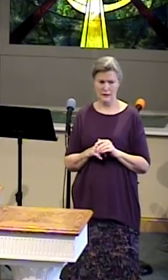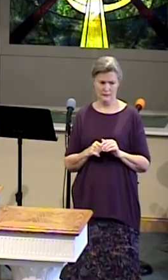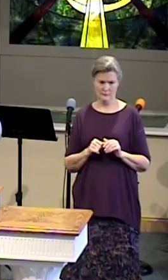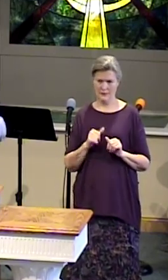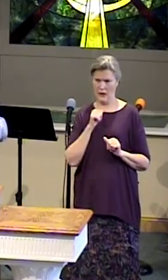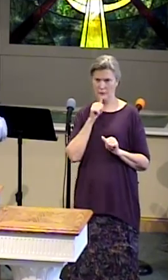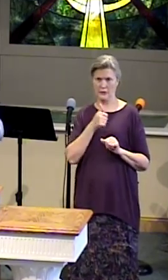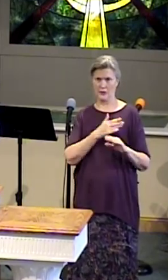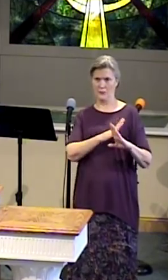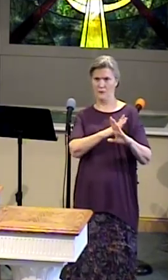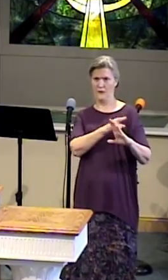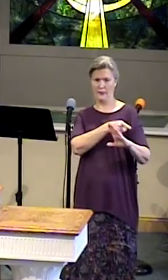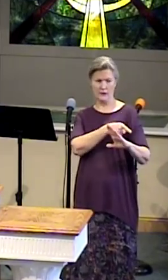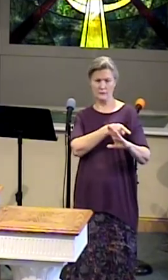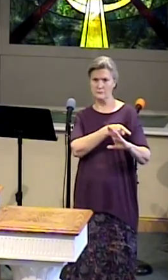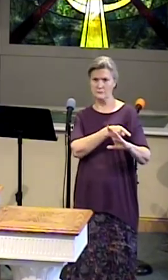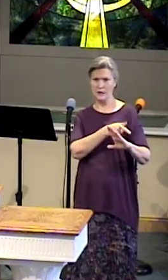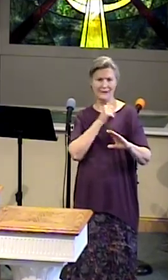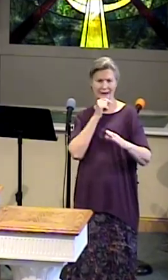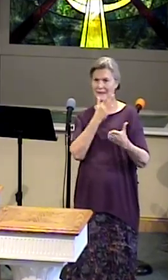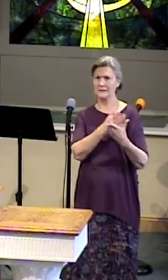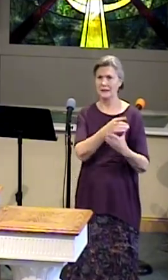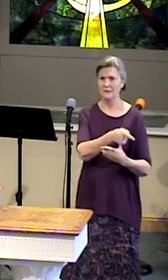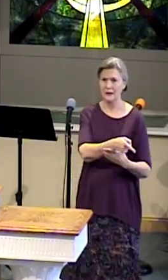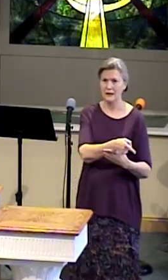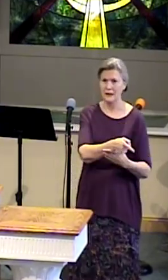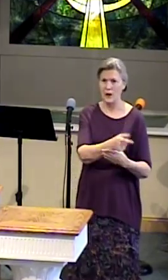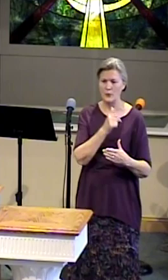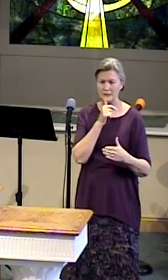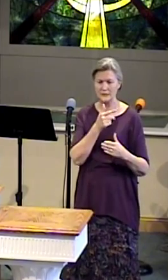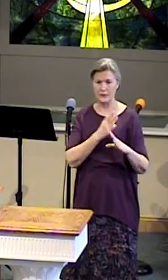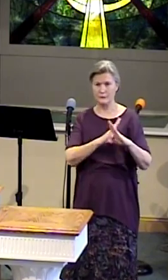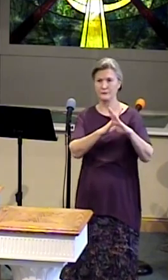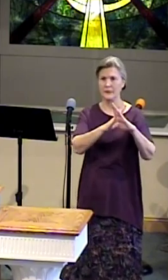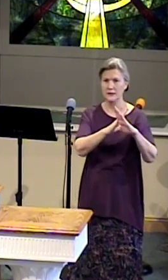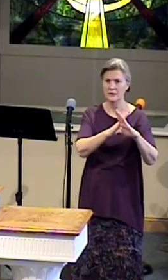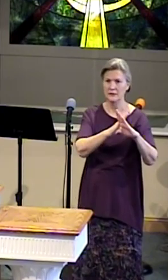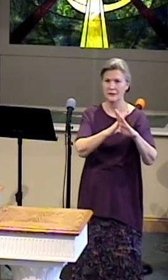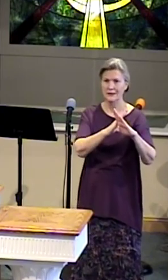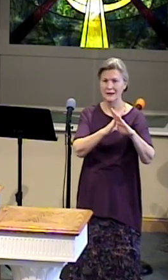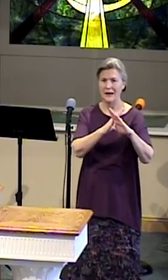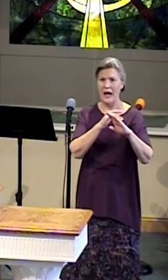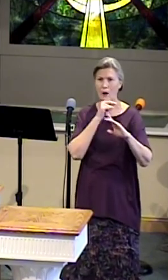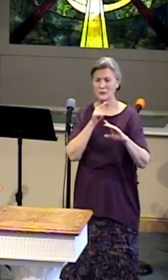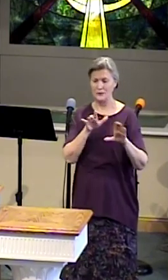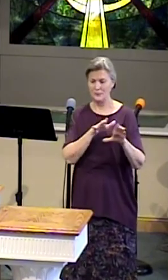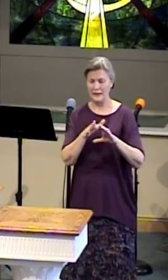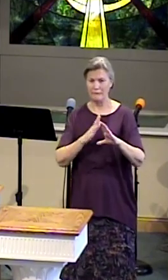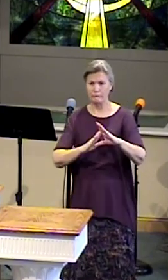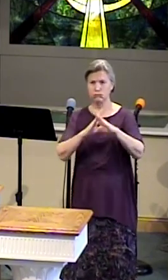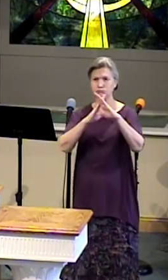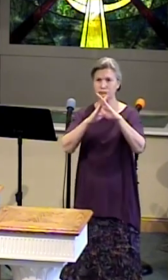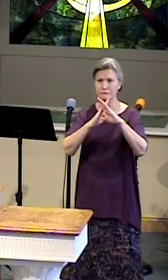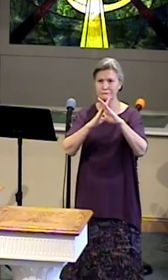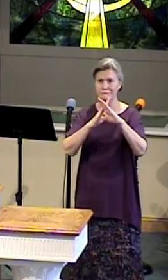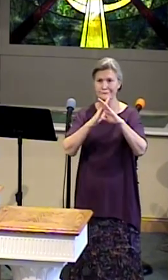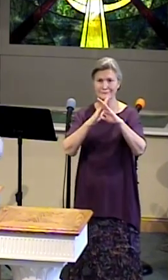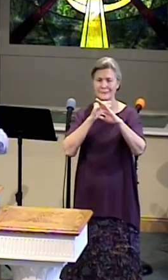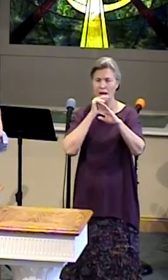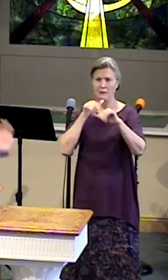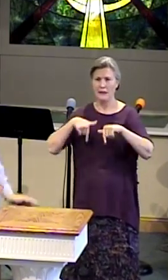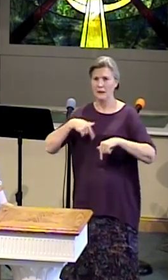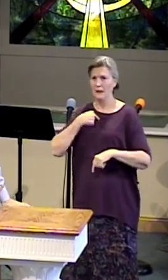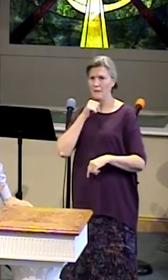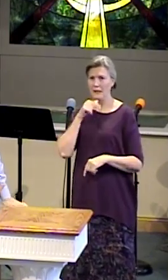to kaluo. I wasn't going to stop him. I wasn't going to stand in his way. I wasn't going to be an obstacle in the way of salvation.